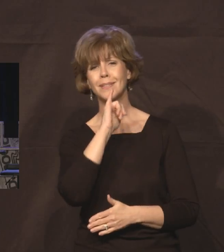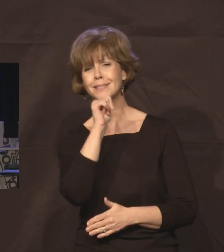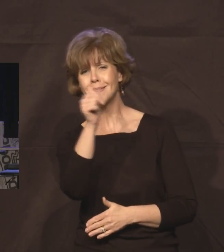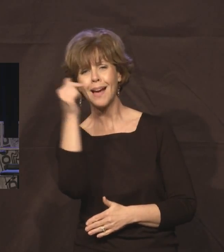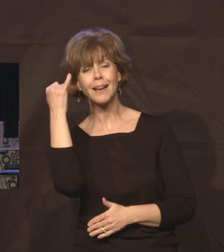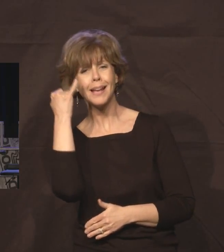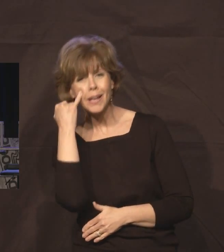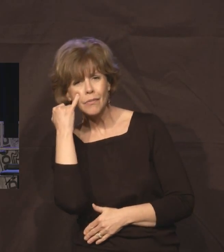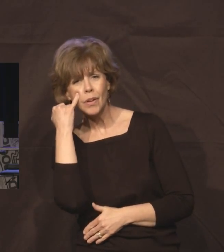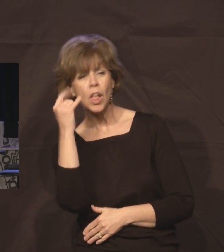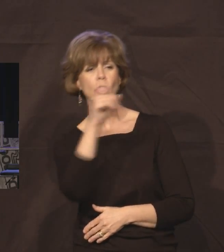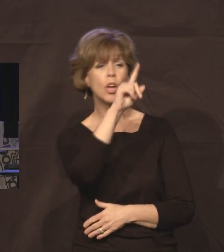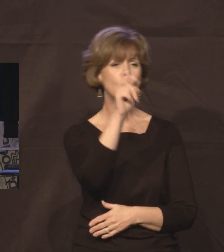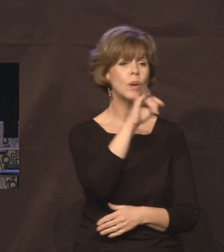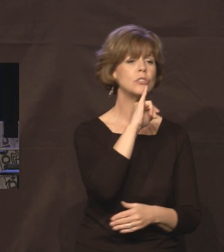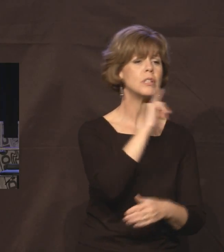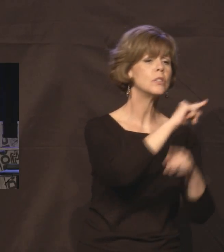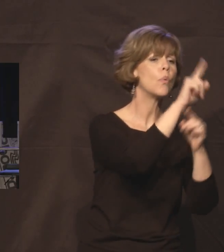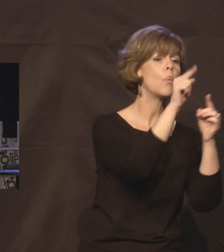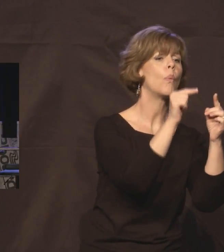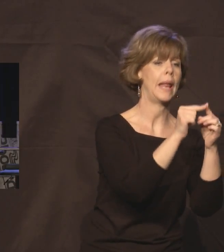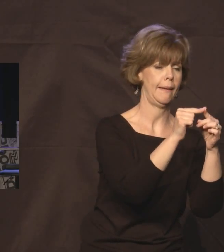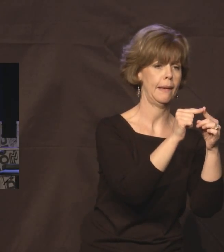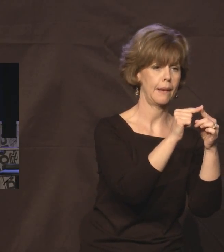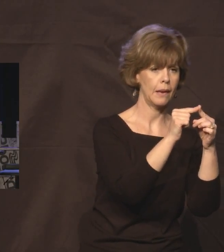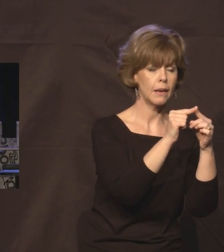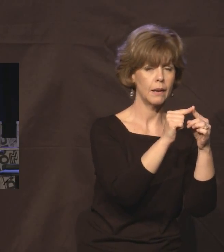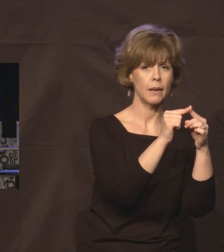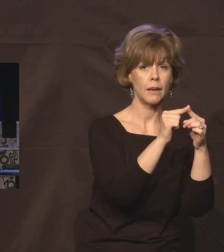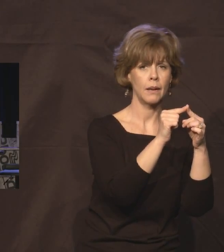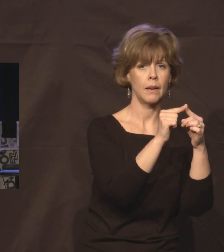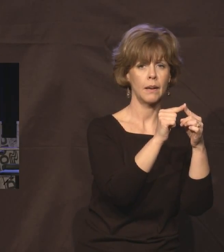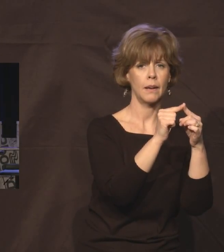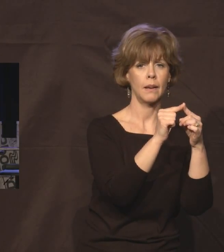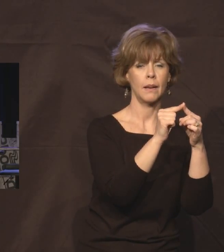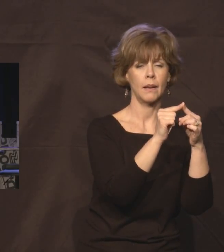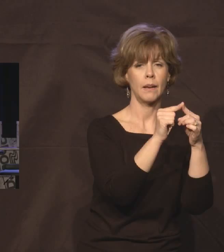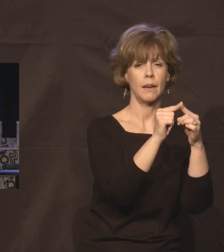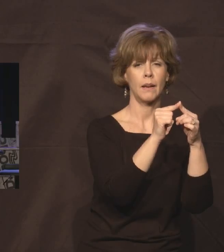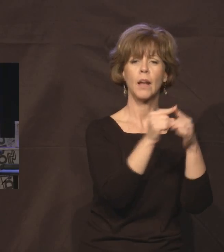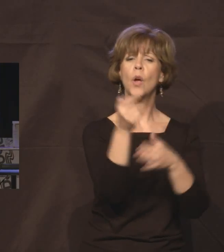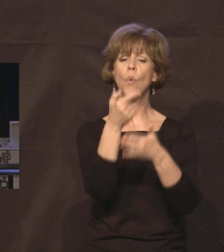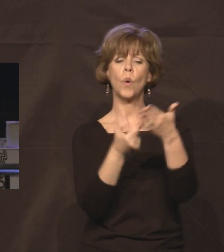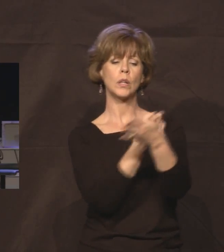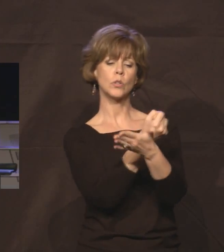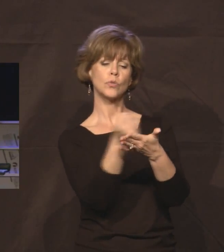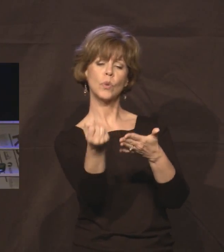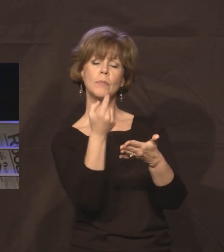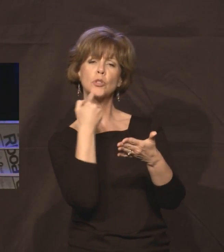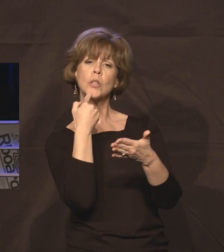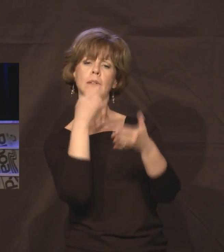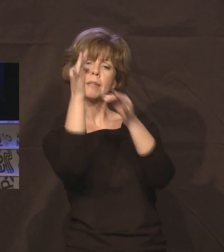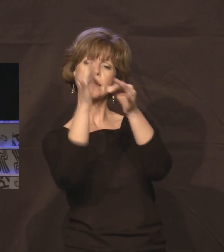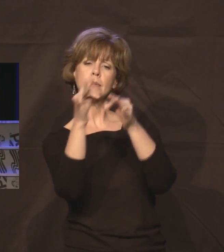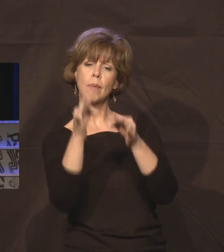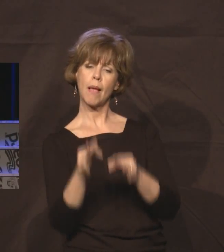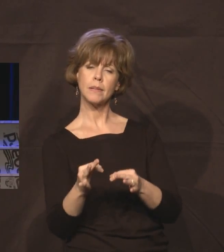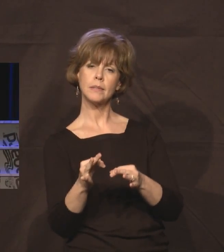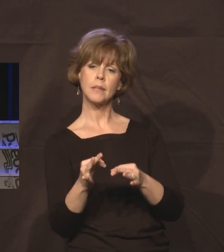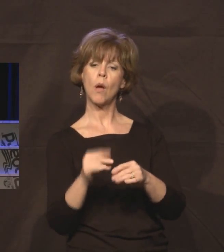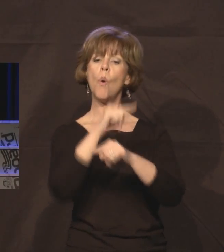is not if for you, the question is when for you. See, and then what this passage says is that when this happens,